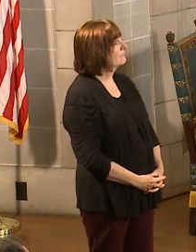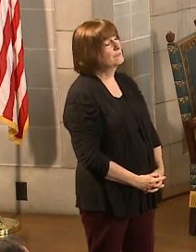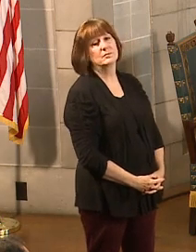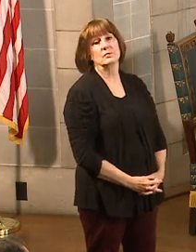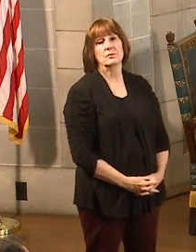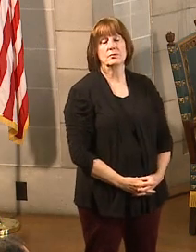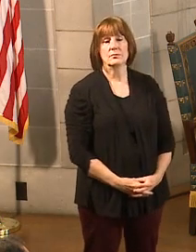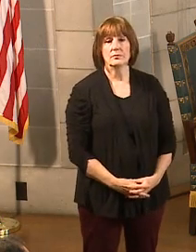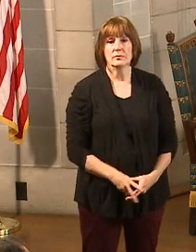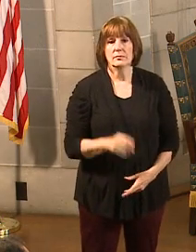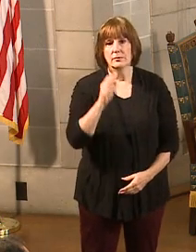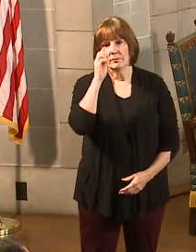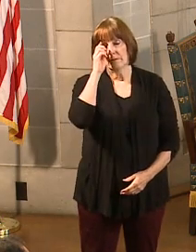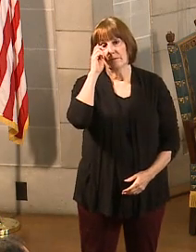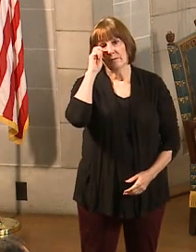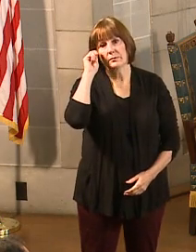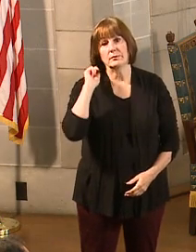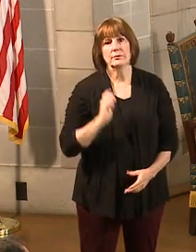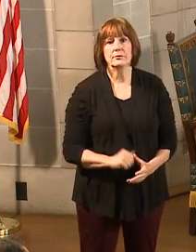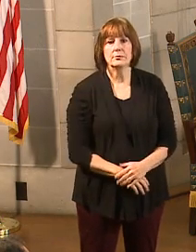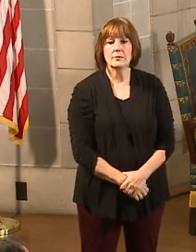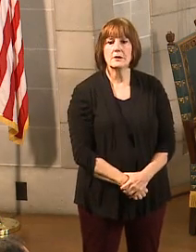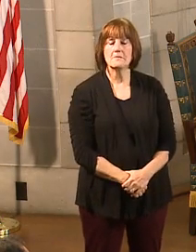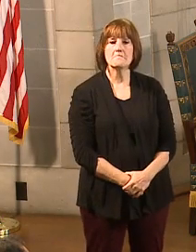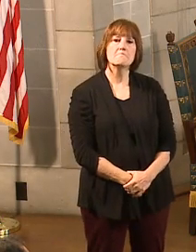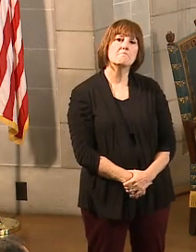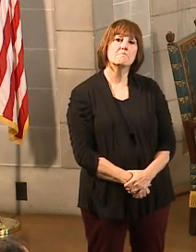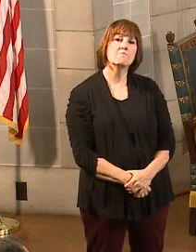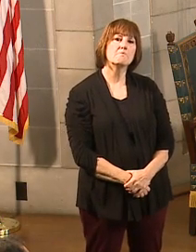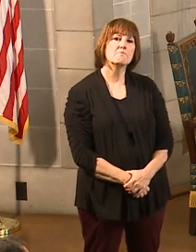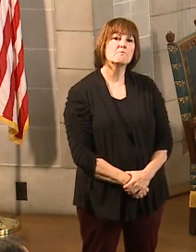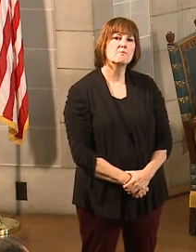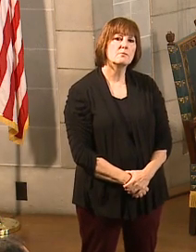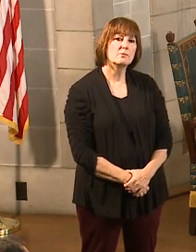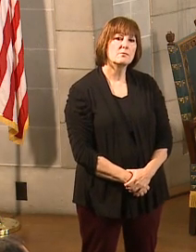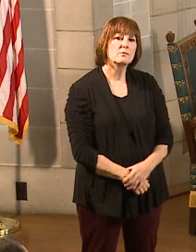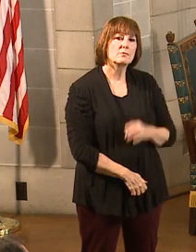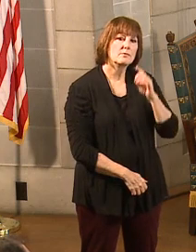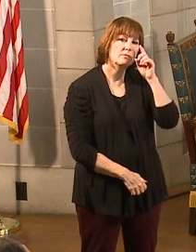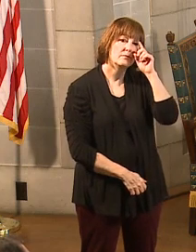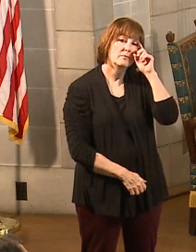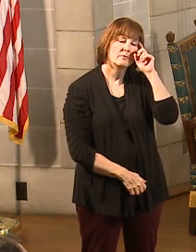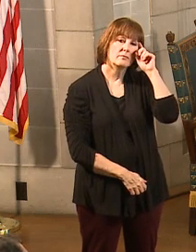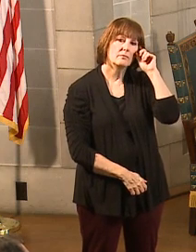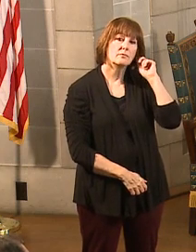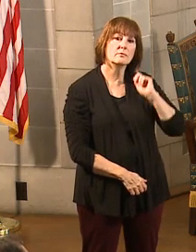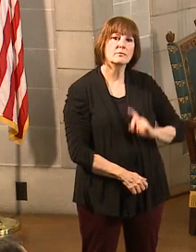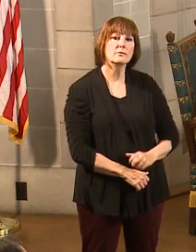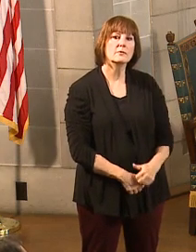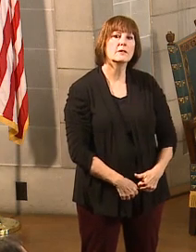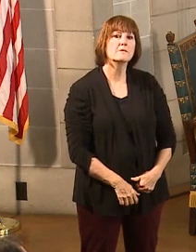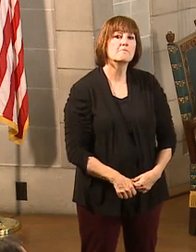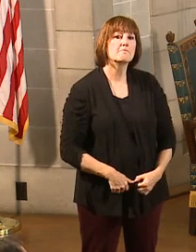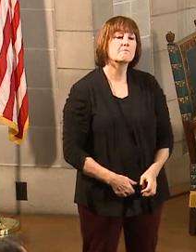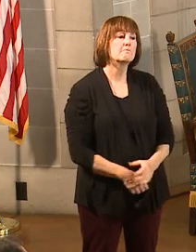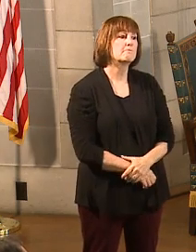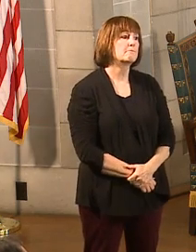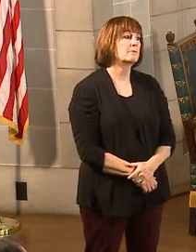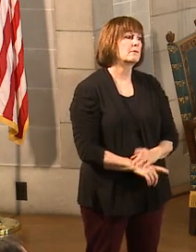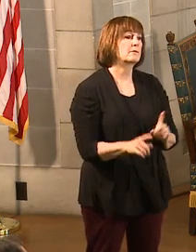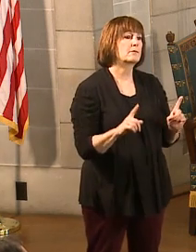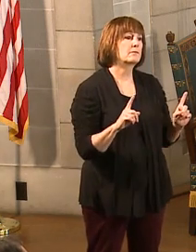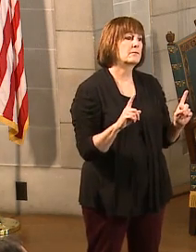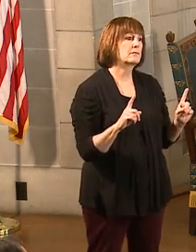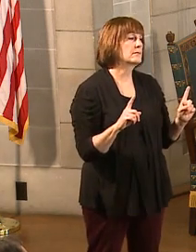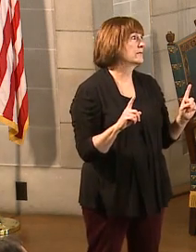So I've got two questions. Sure. First of which, if the LB 1107, if that passes through the legislature, will you sign it into law?